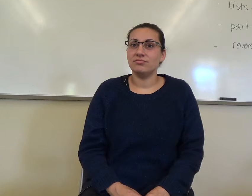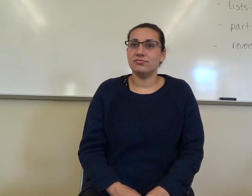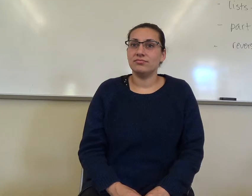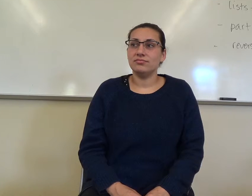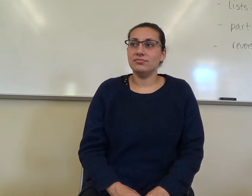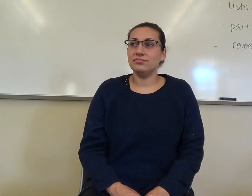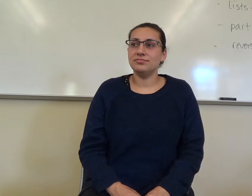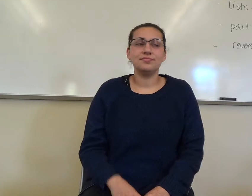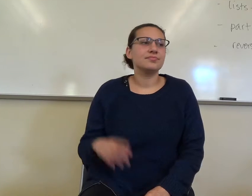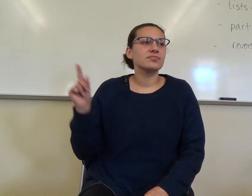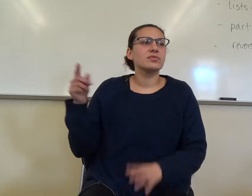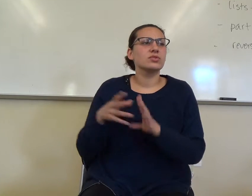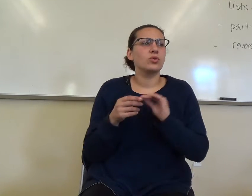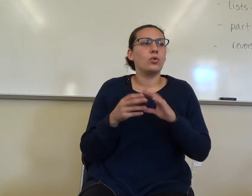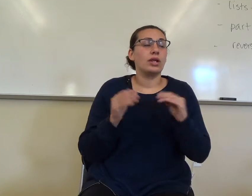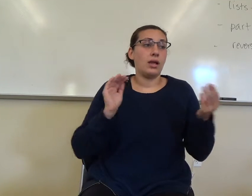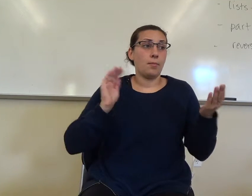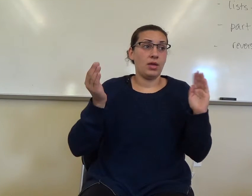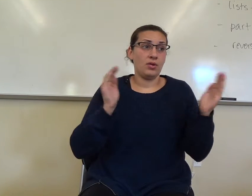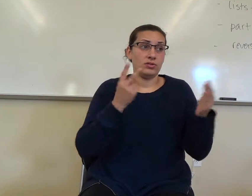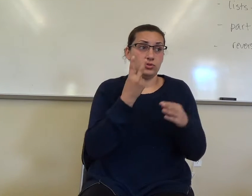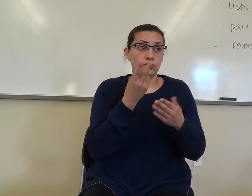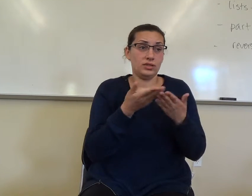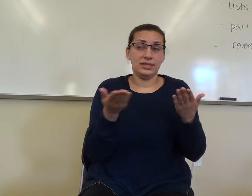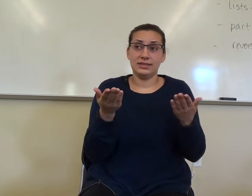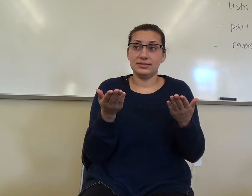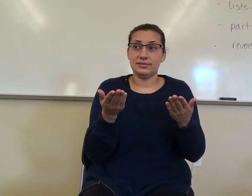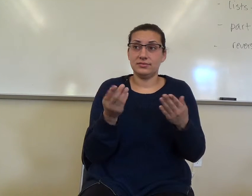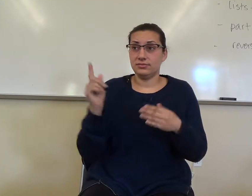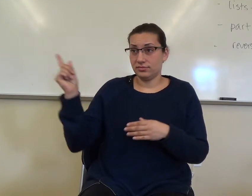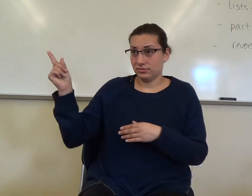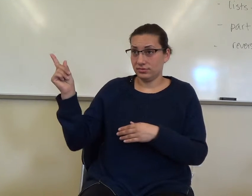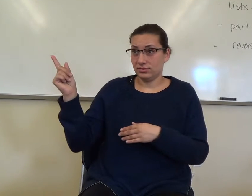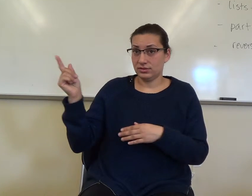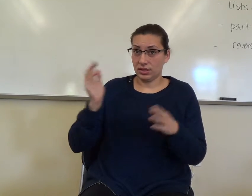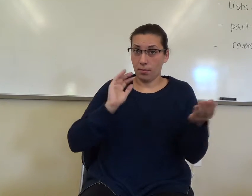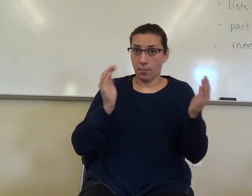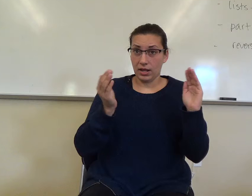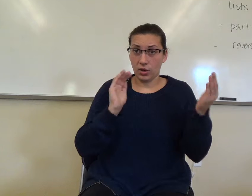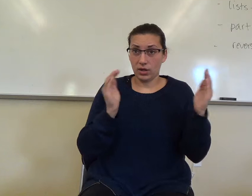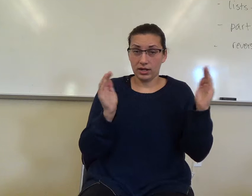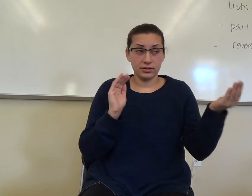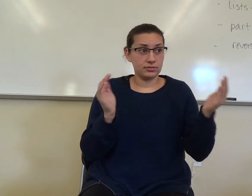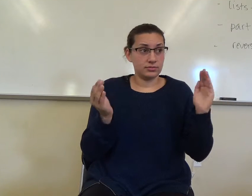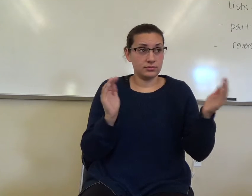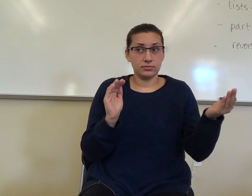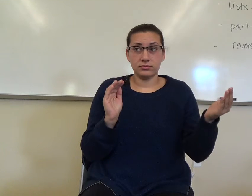How does this say, does this go heavy viewers and then light?